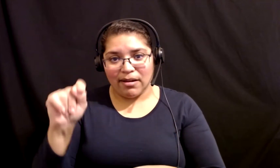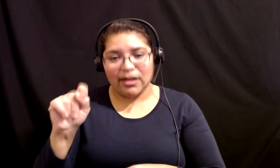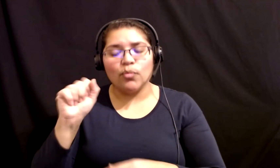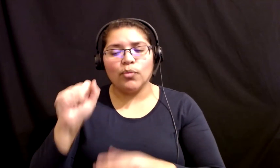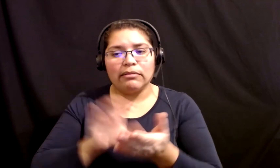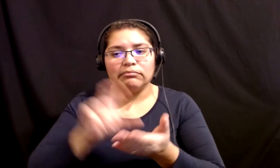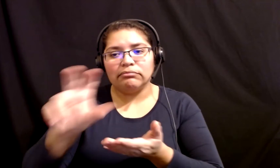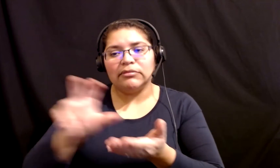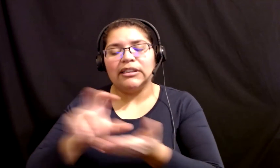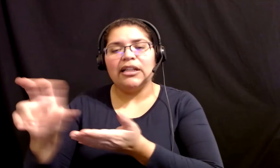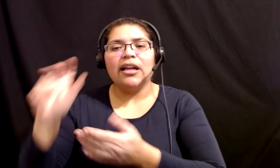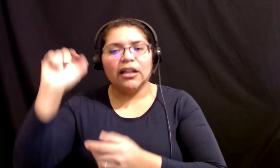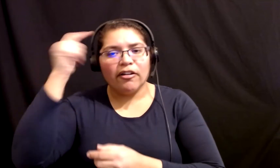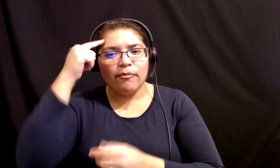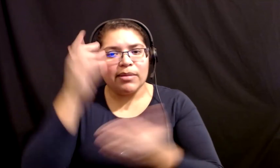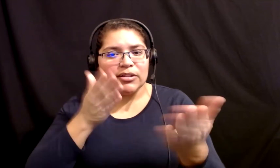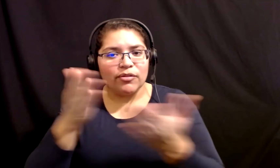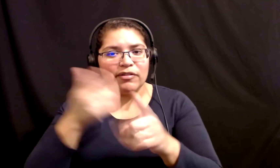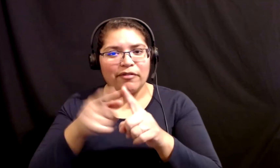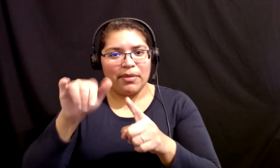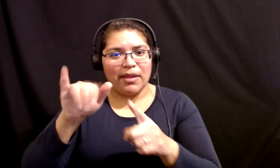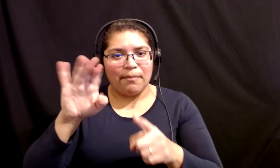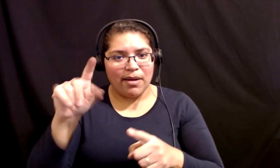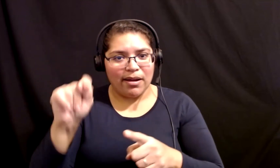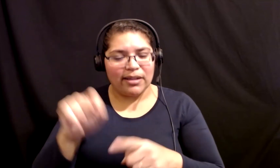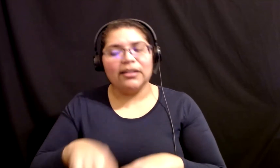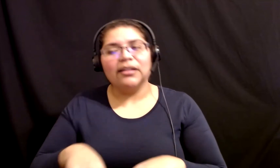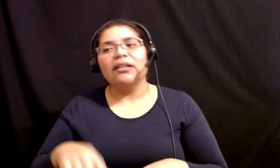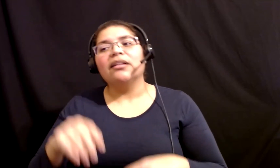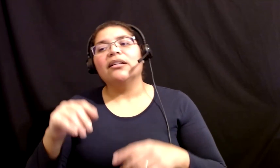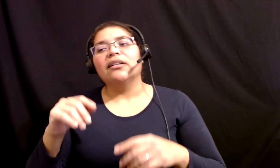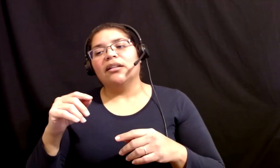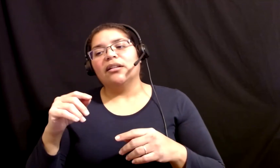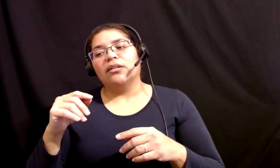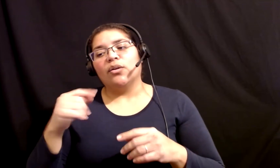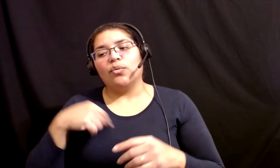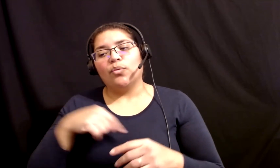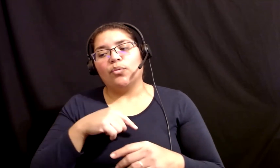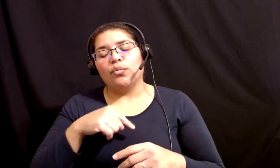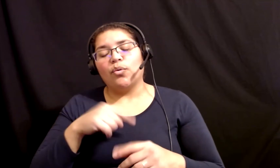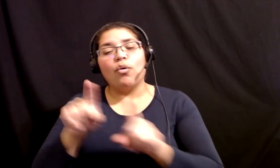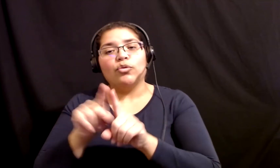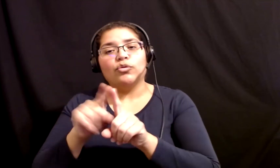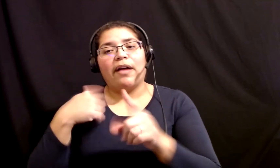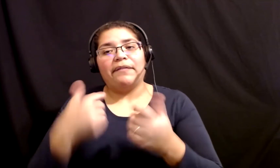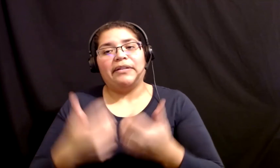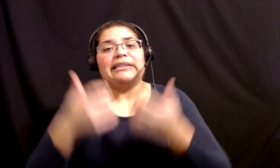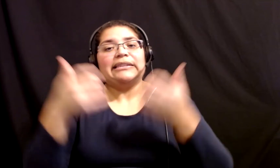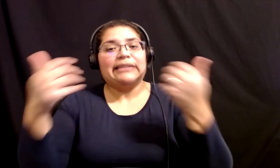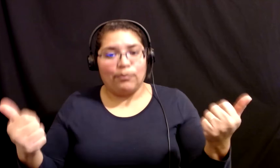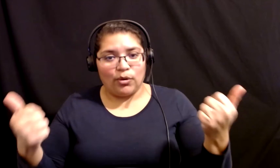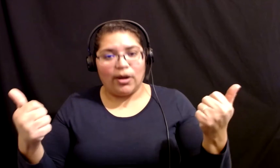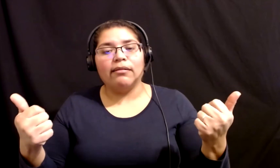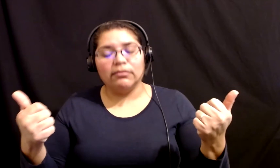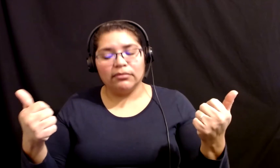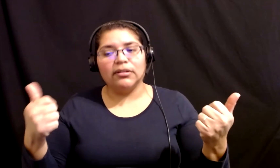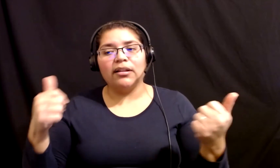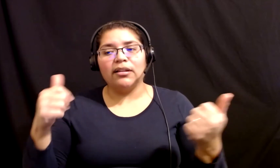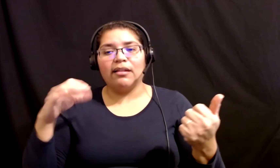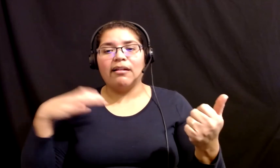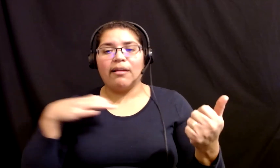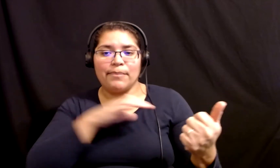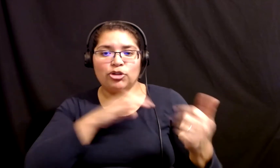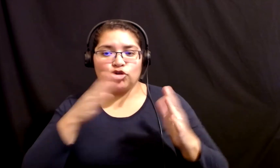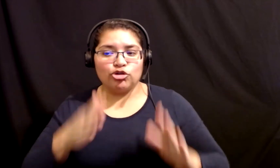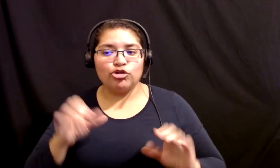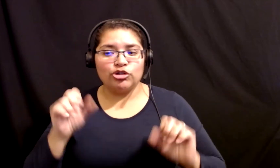government services out of that bucket. And so there is a separate bucket that the commissioners could